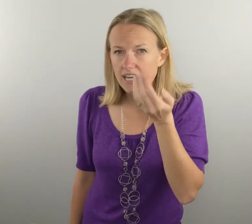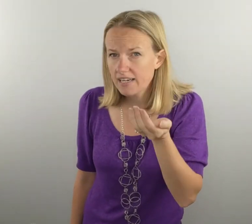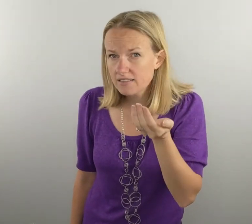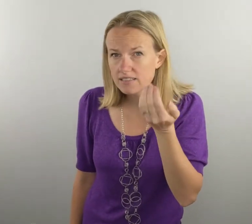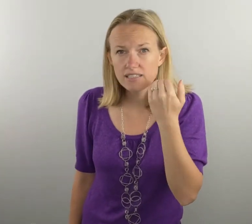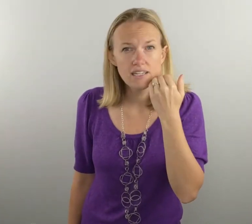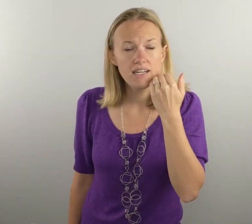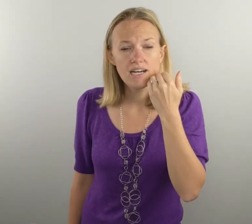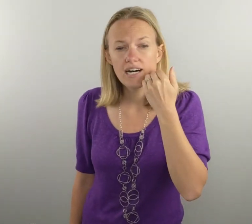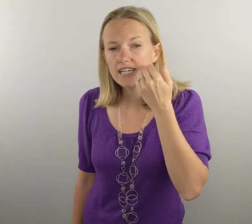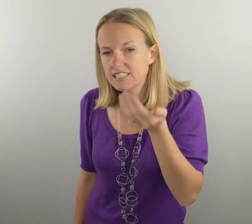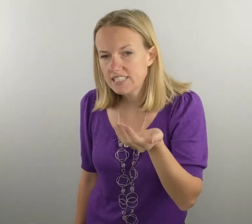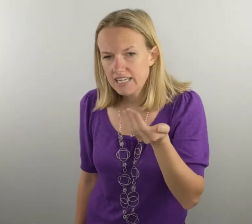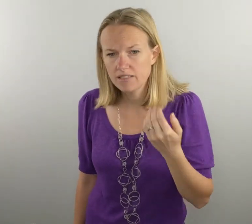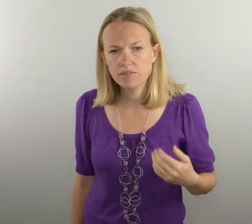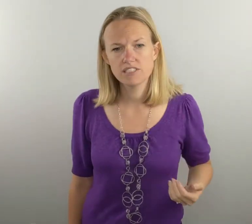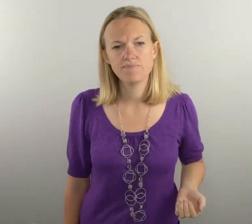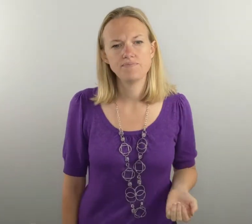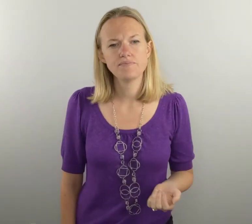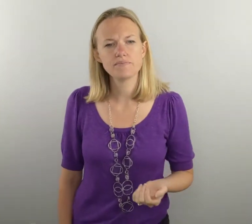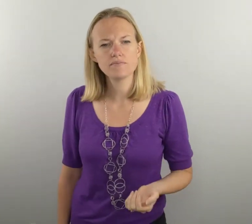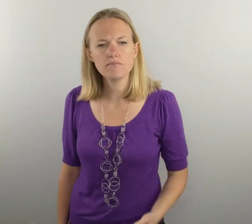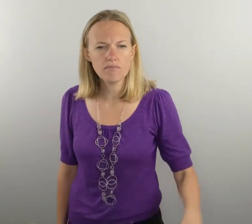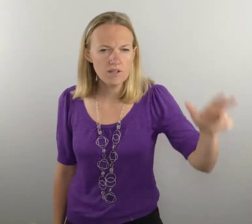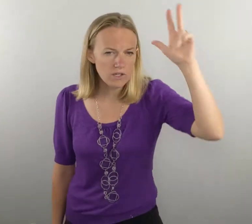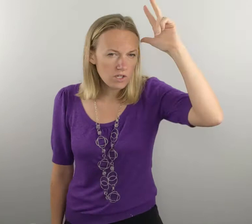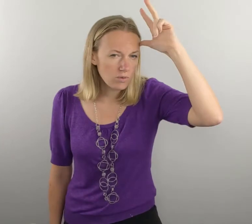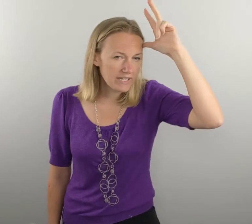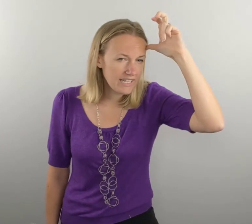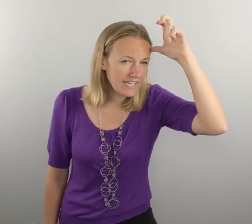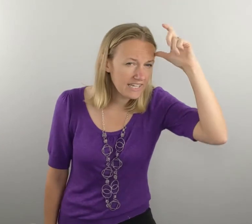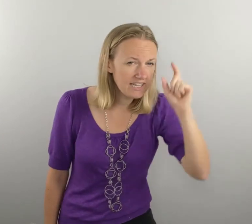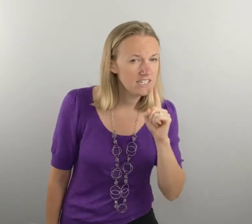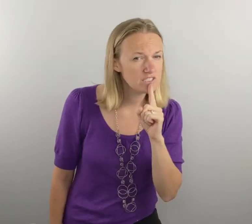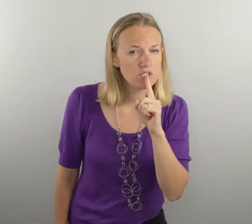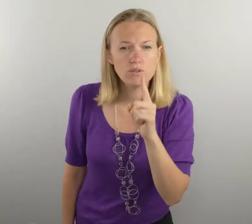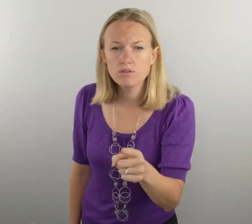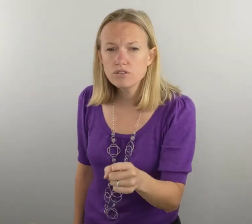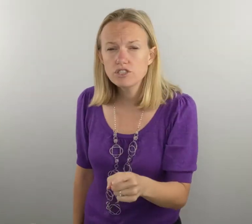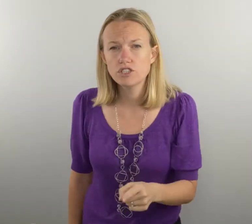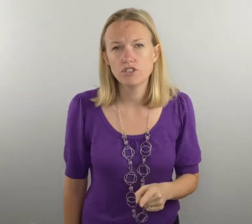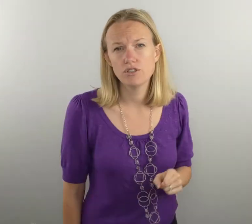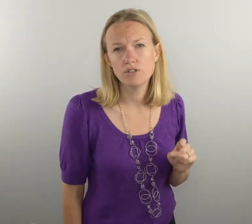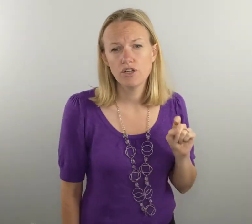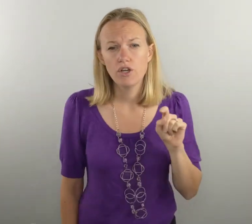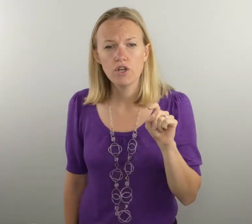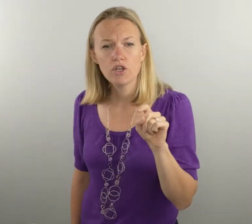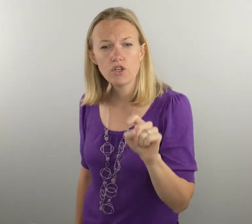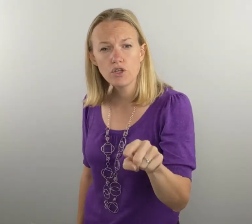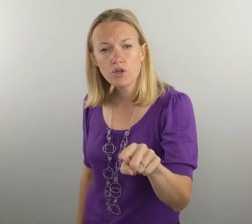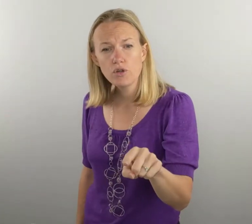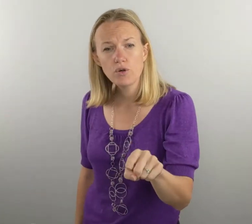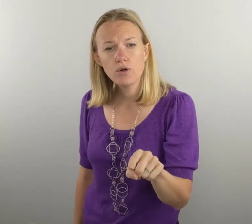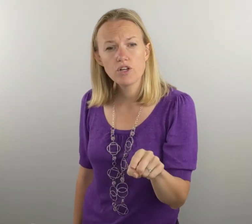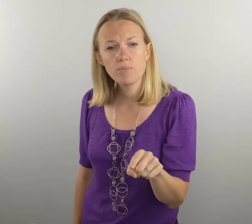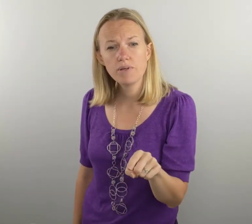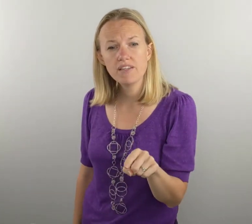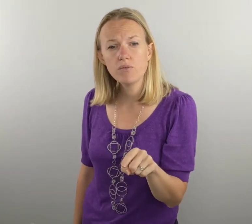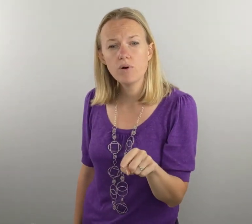that. Ashamed. When he told you you could be the one